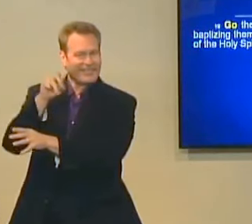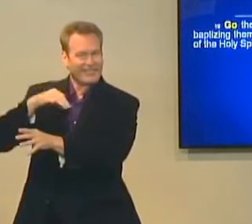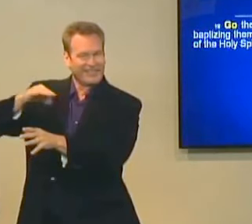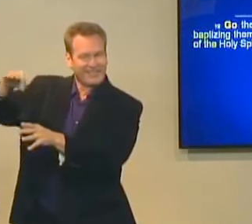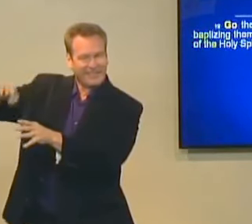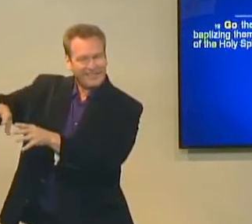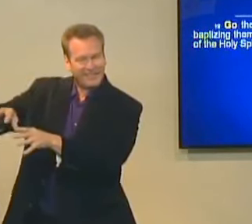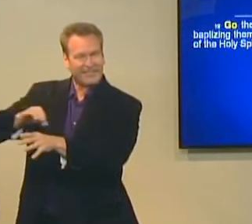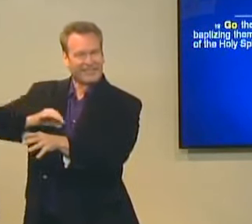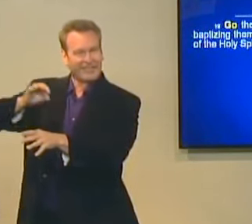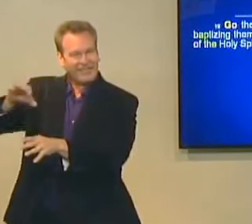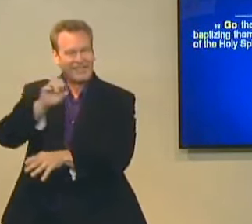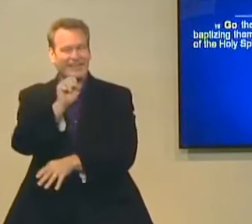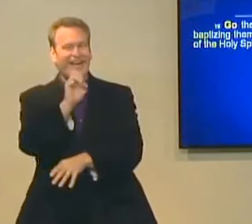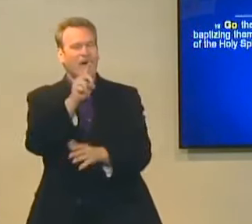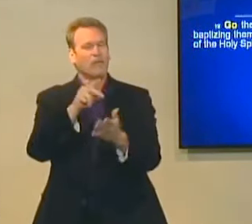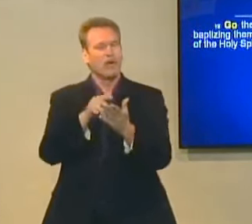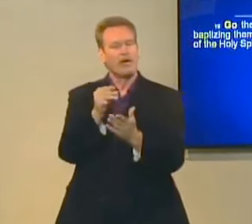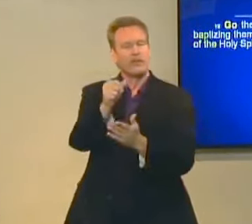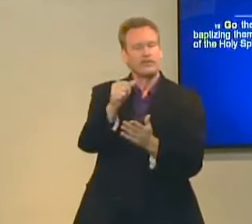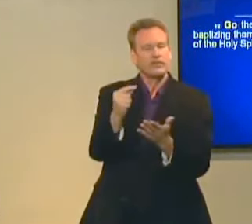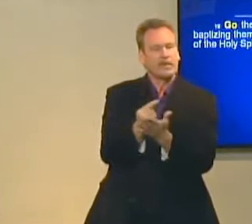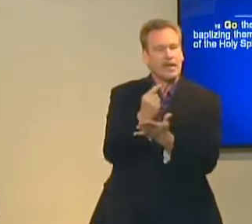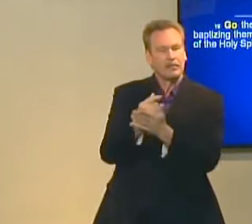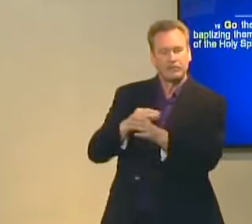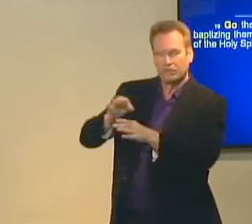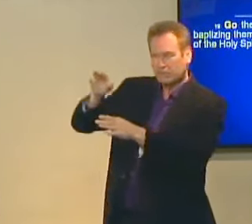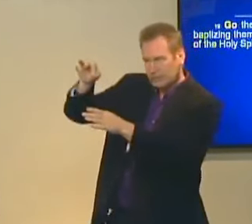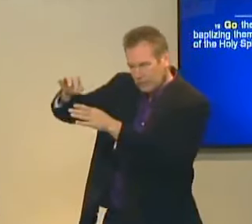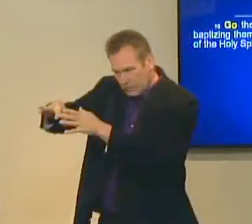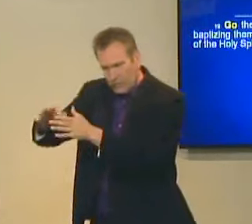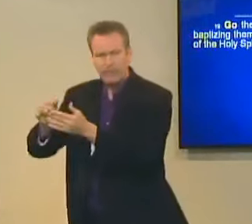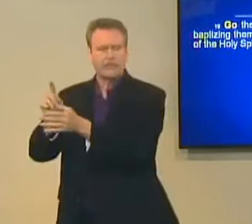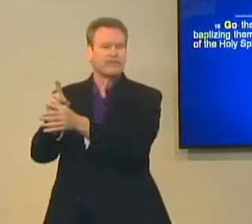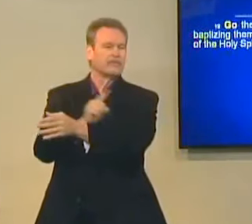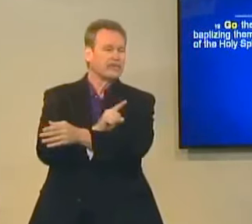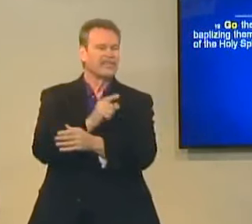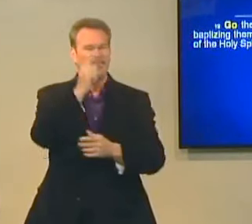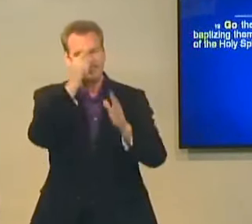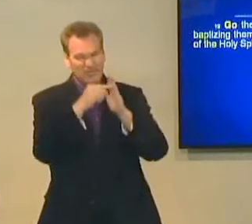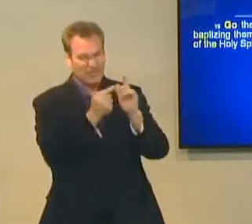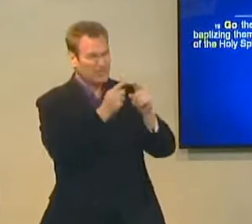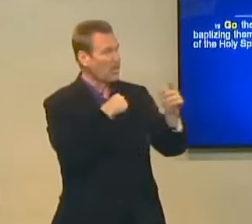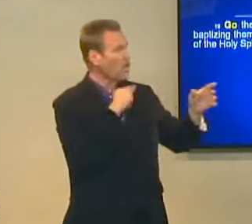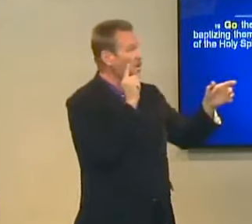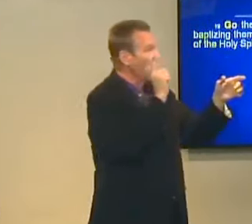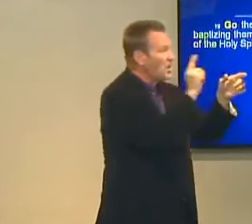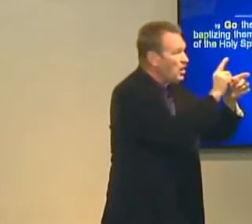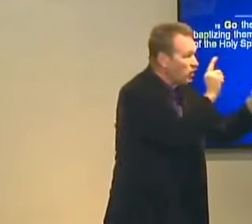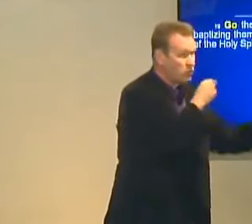to plant seeds how can I do that if gospel would come to fruition